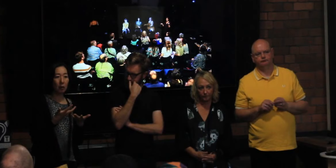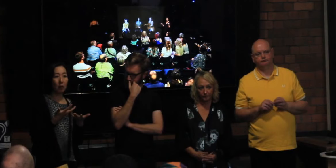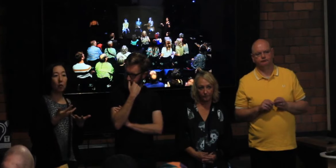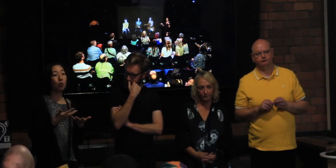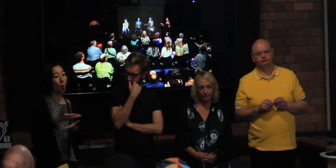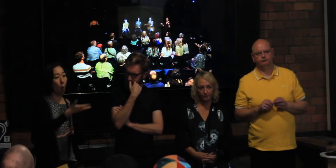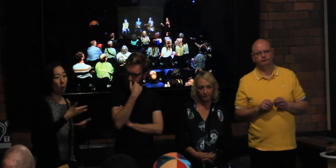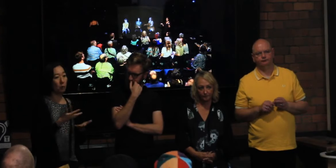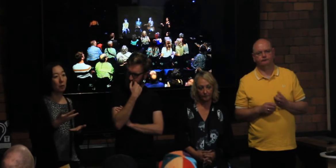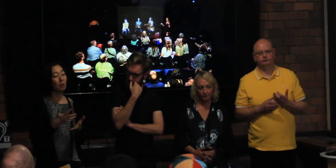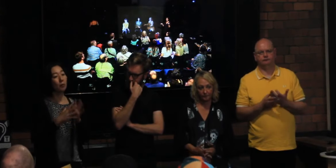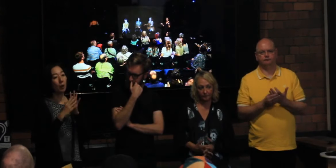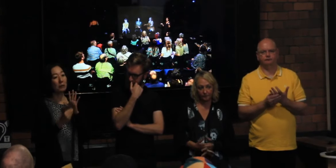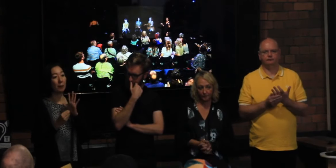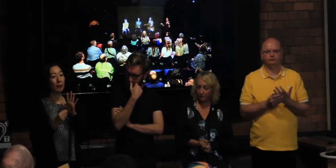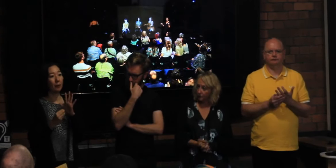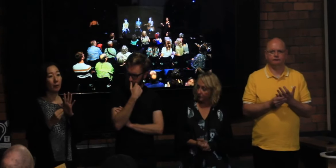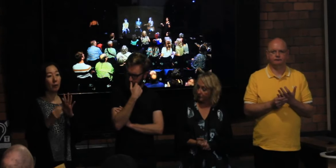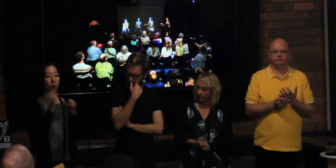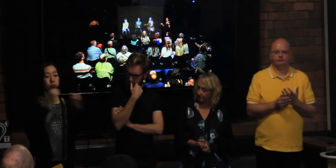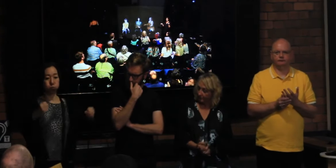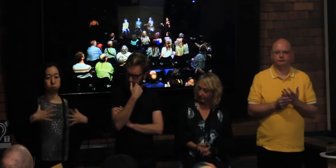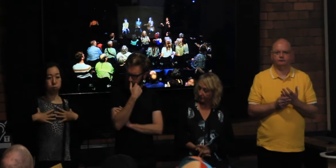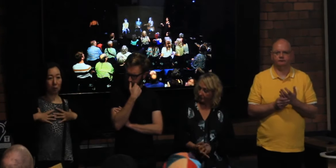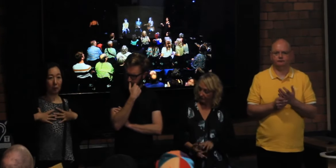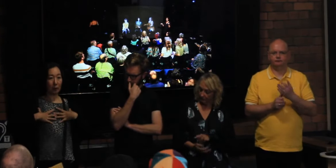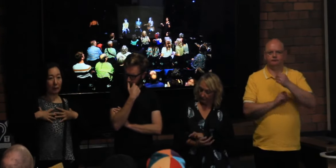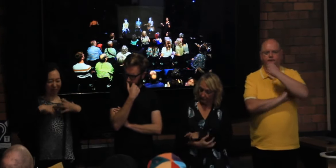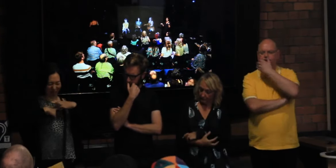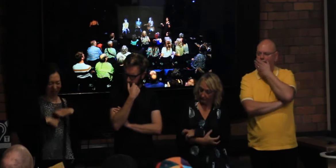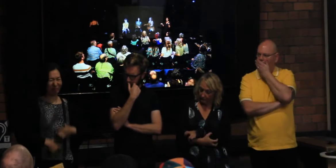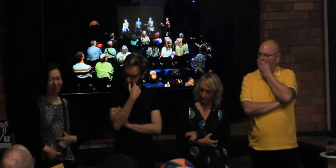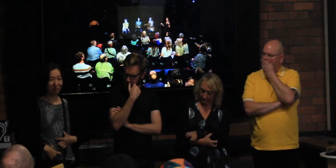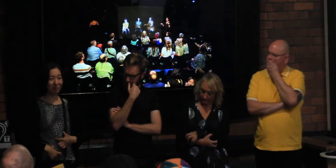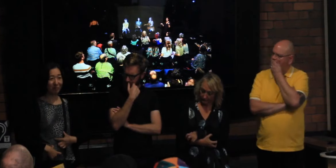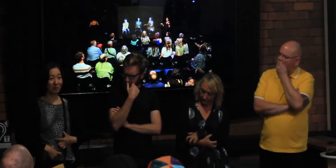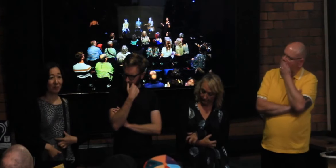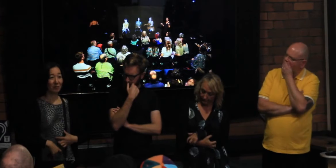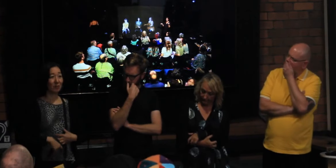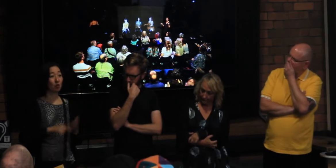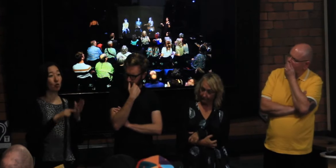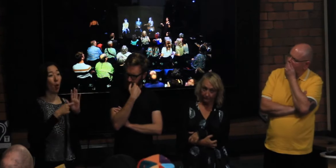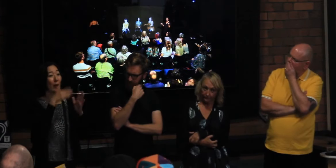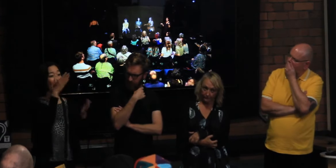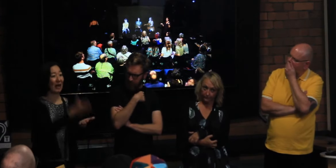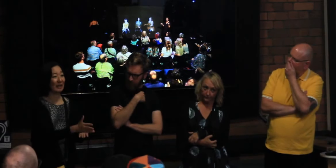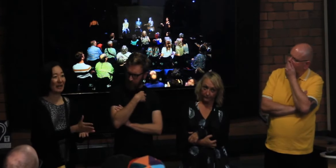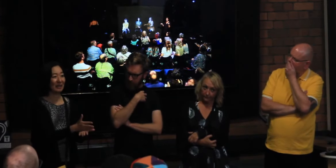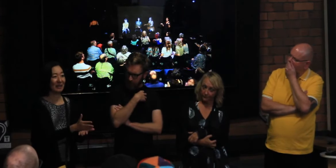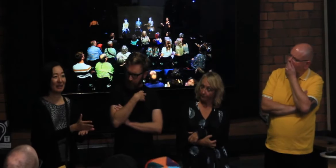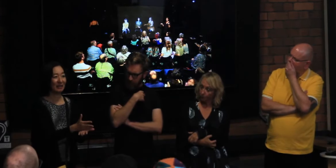was more of a team discussion. For example, in terms of the effect of